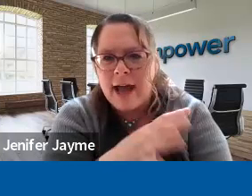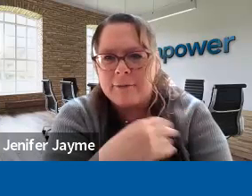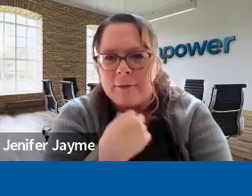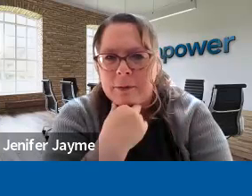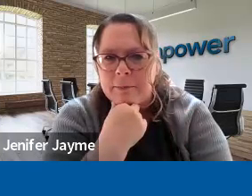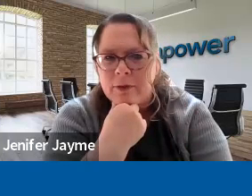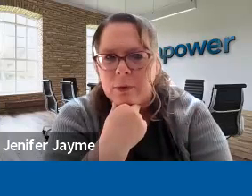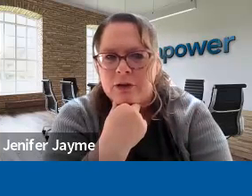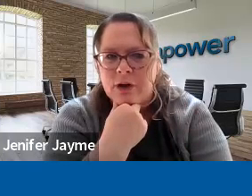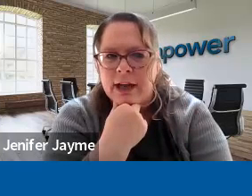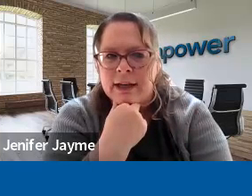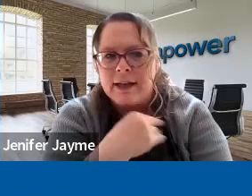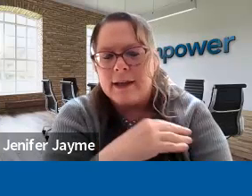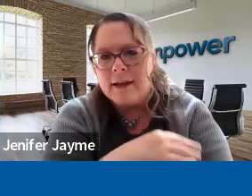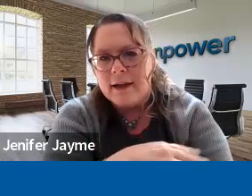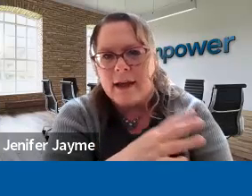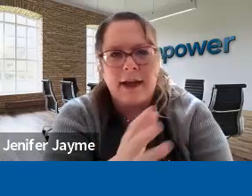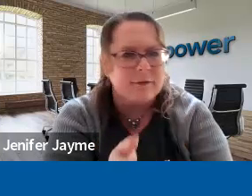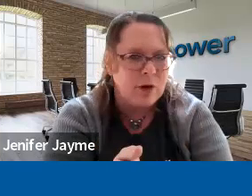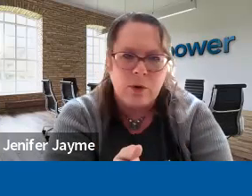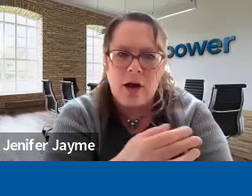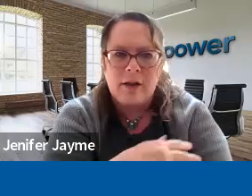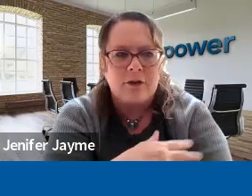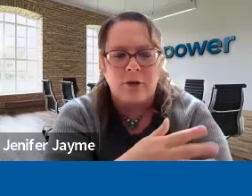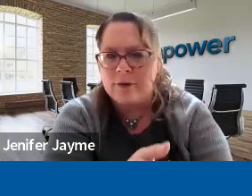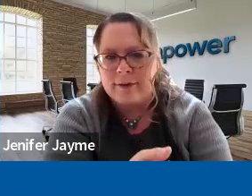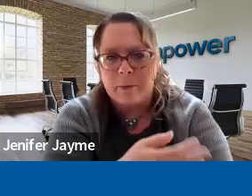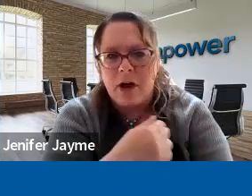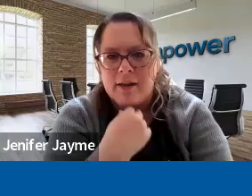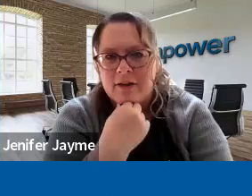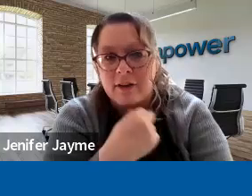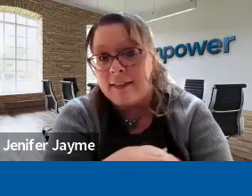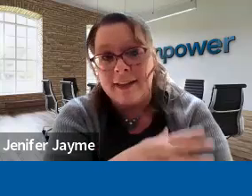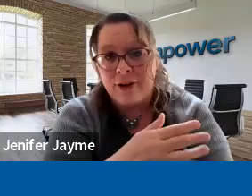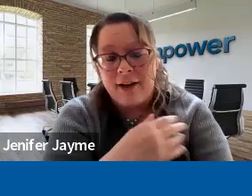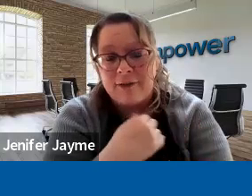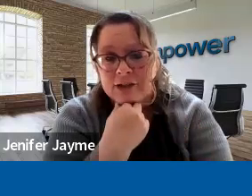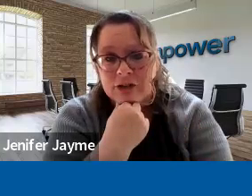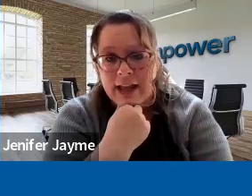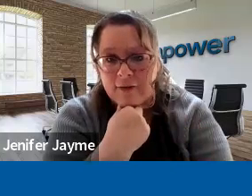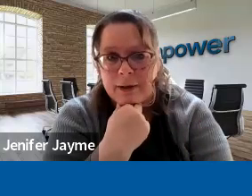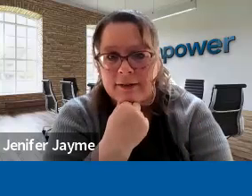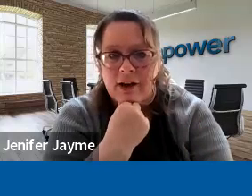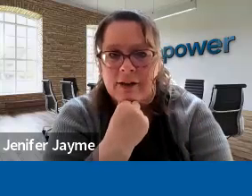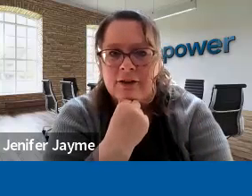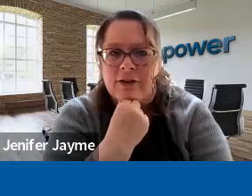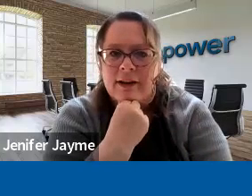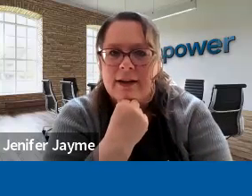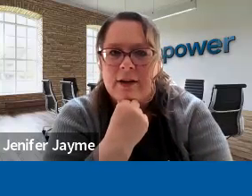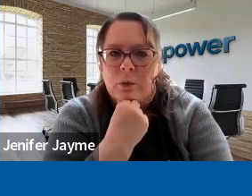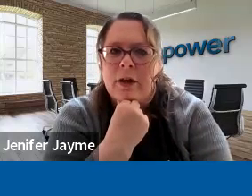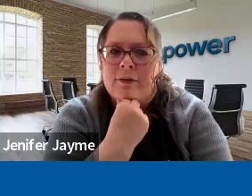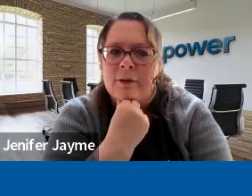about half of the people that we train have no college or only some college, and then the other half actually have been to